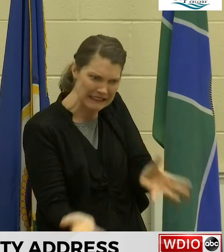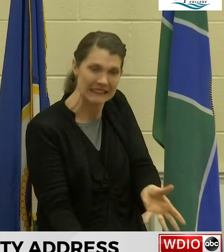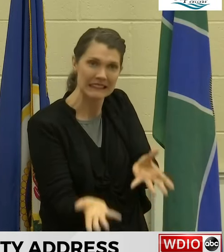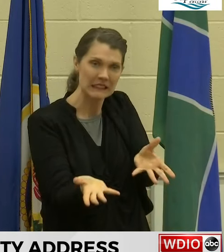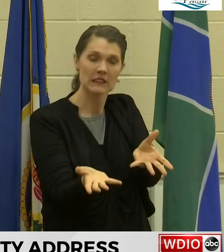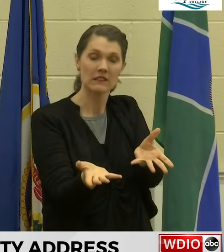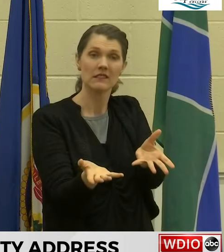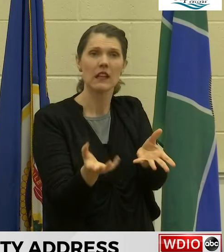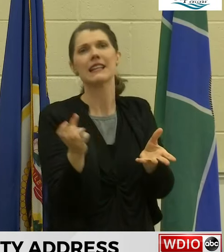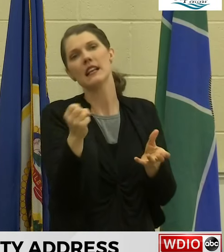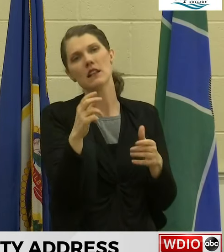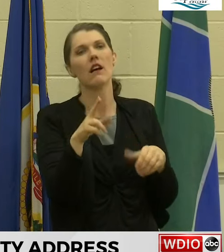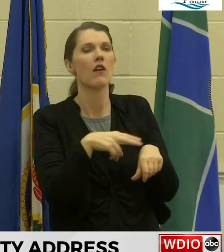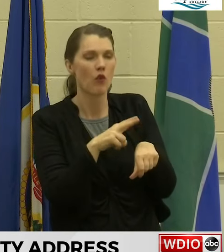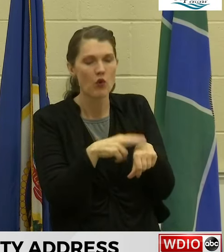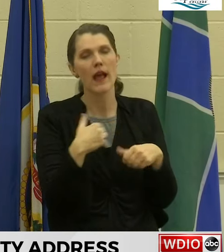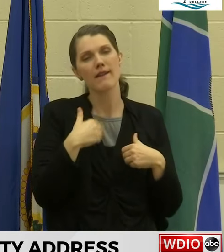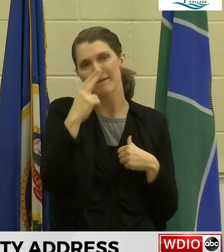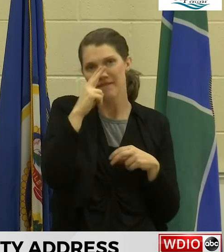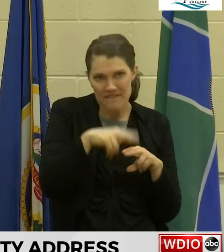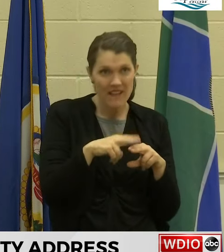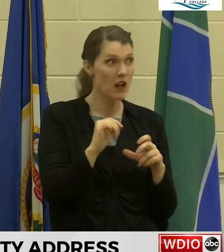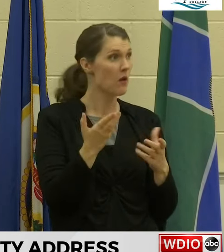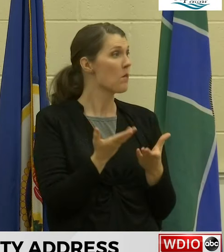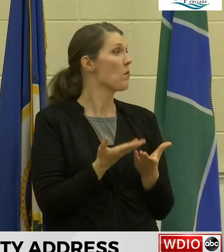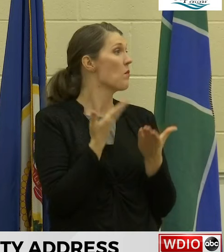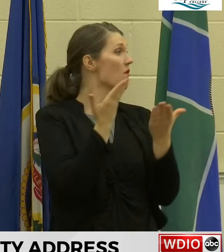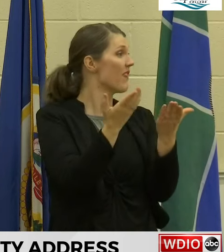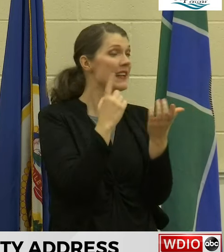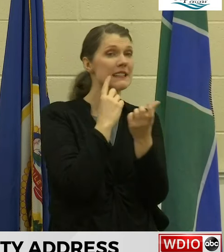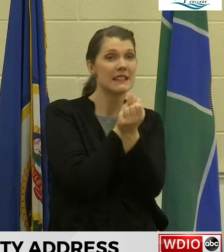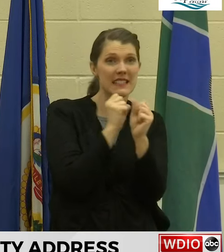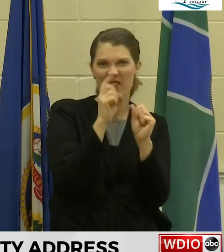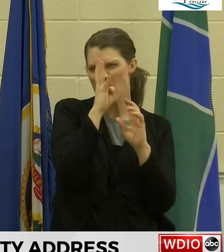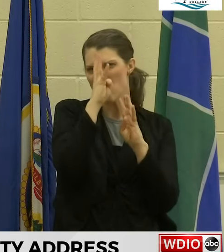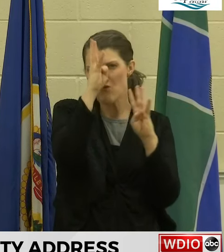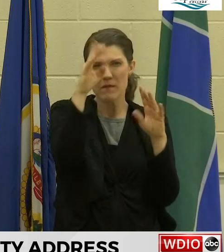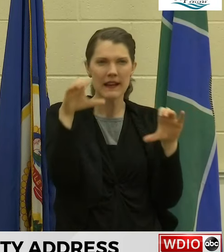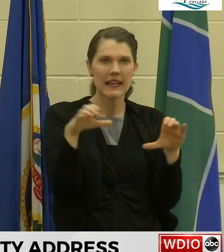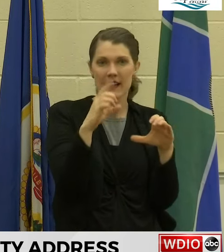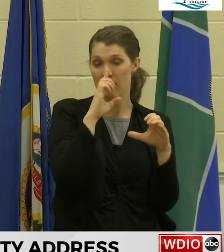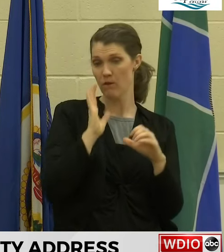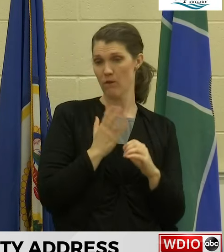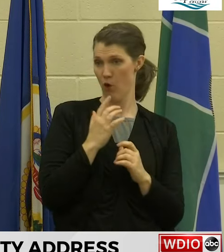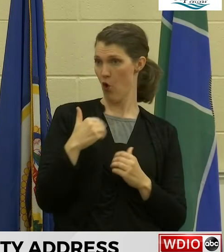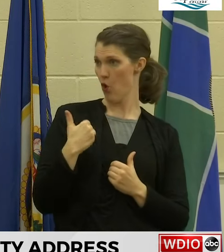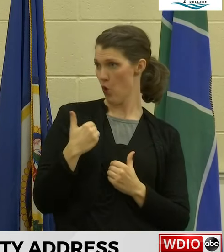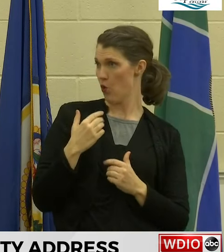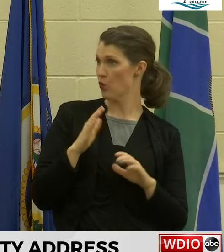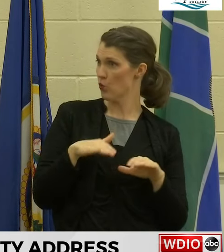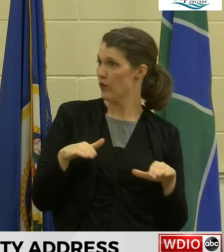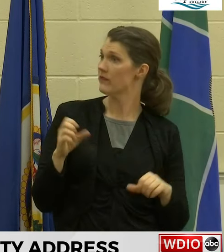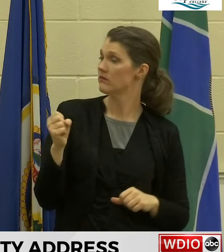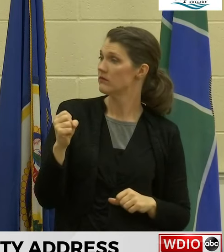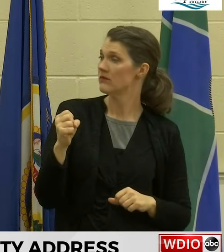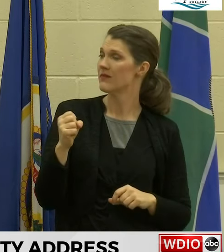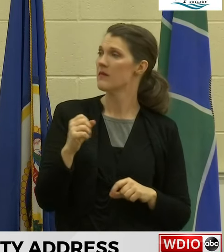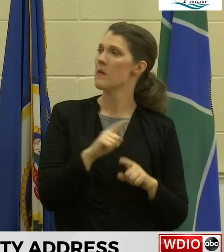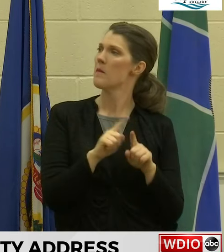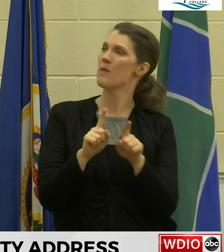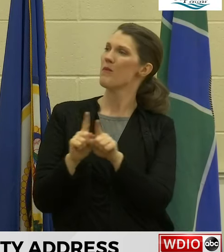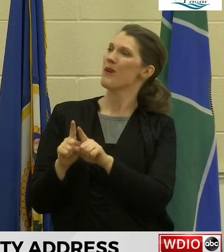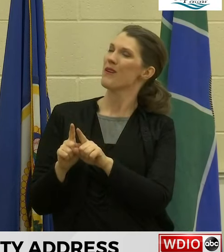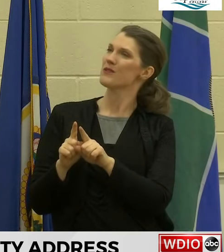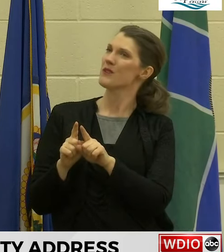this is about having fun and providing safe and creative activities for our youth. But it is